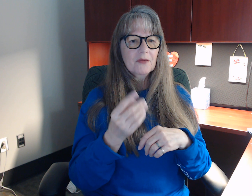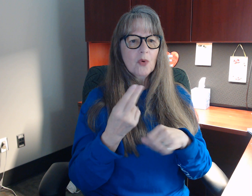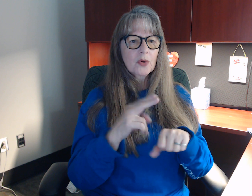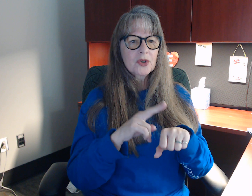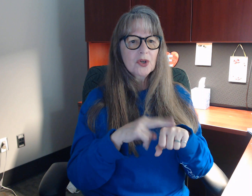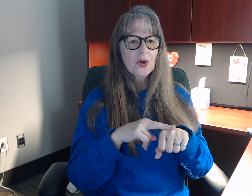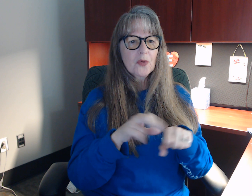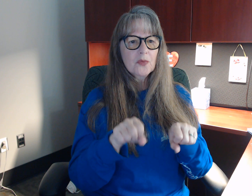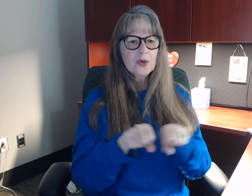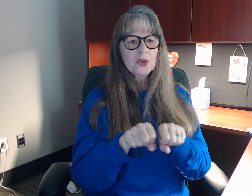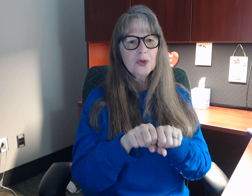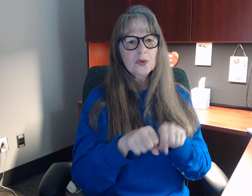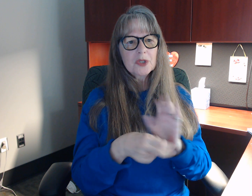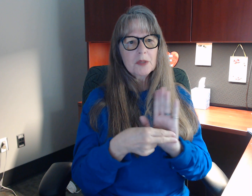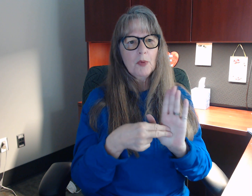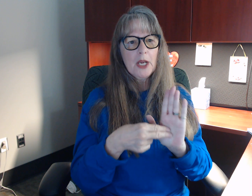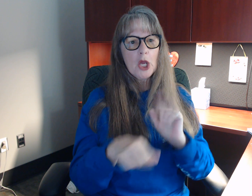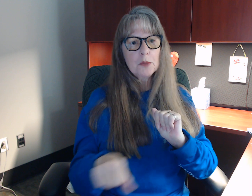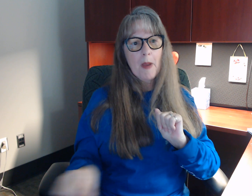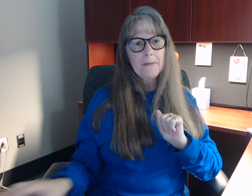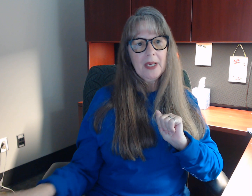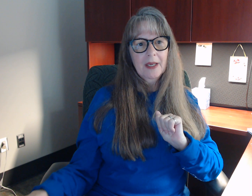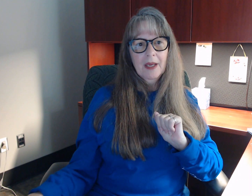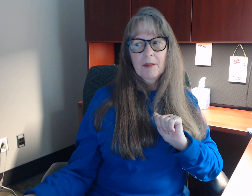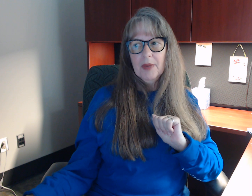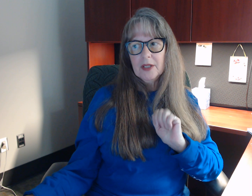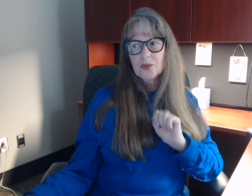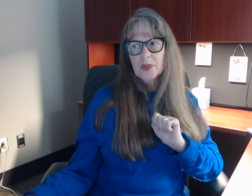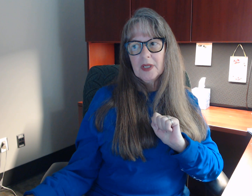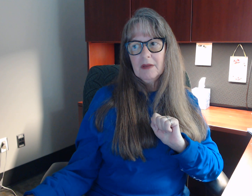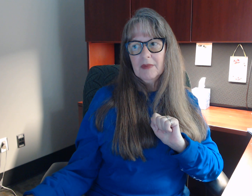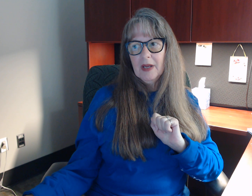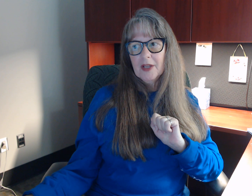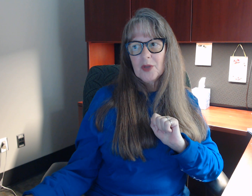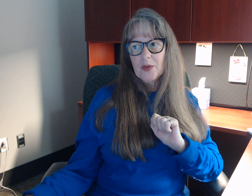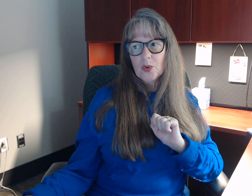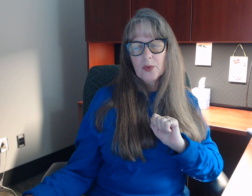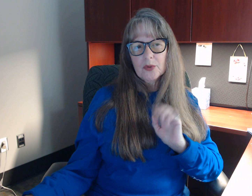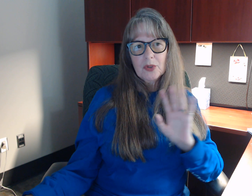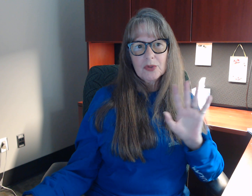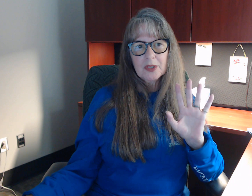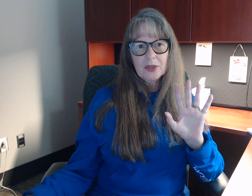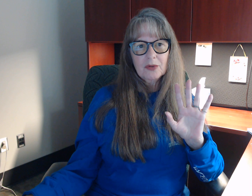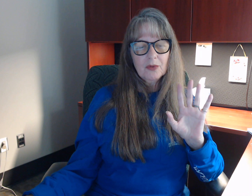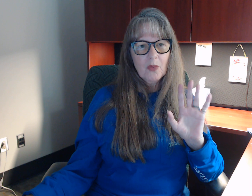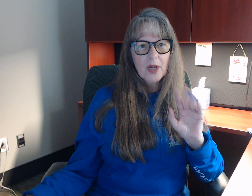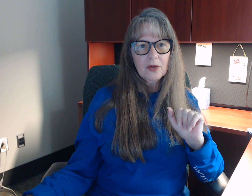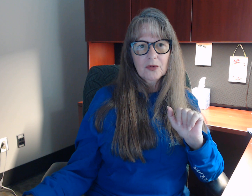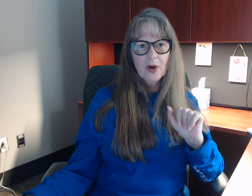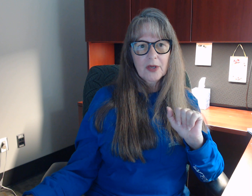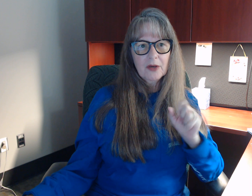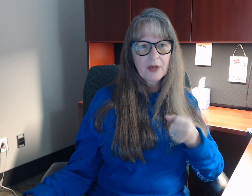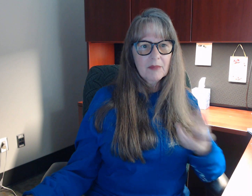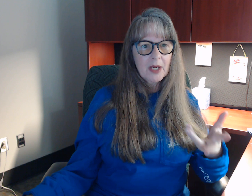course the shoes, the brand hush puppy. But it's really that's how the Northerners use it to quiet your dog here. Give them a hush